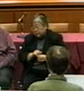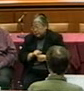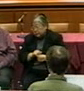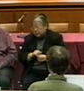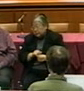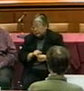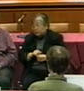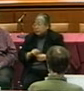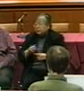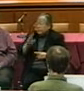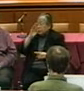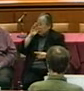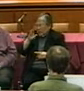Hi, and this is Donna here.